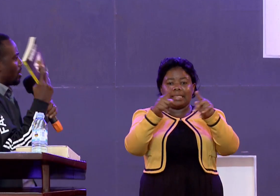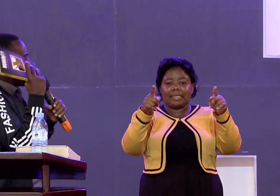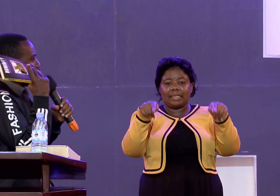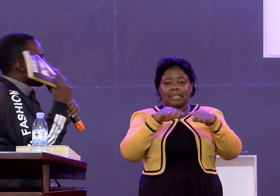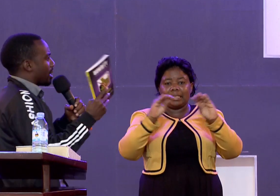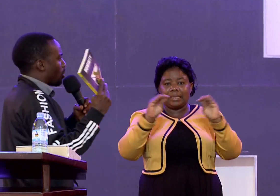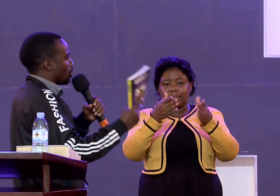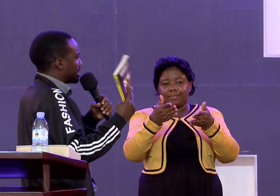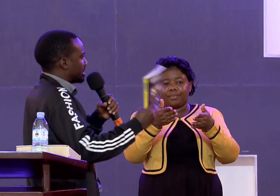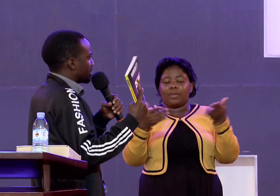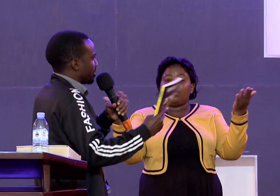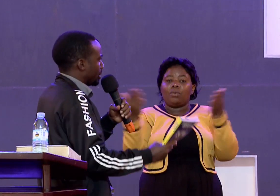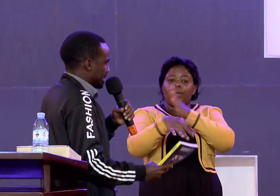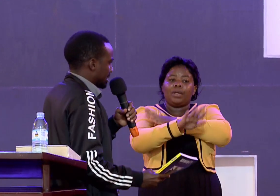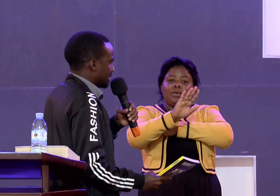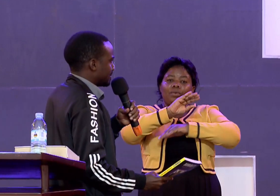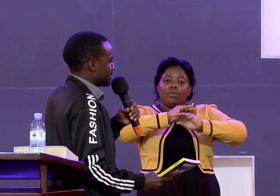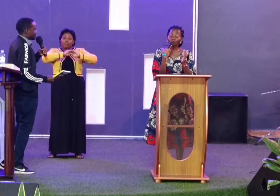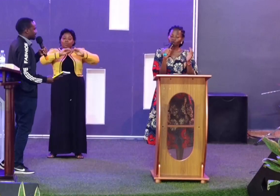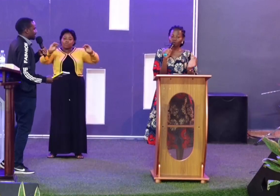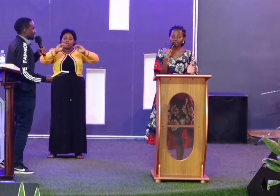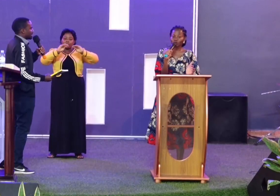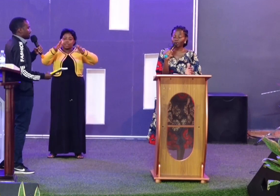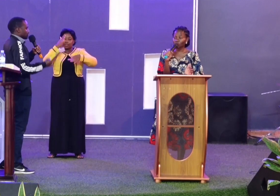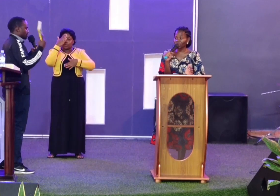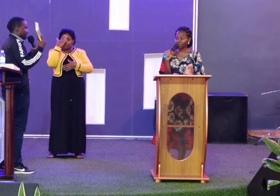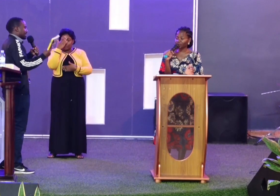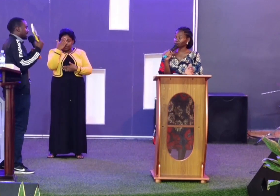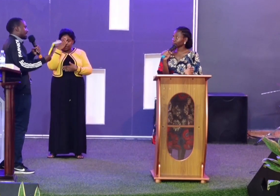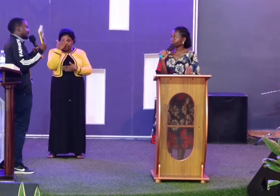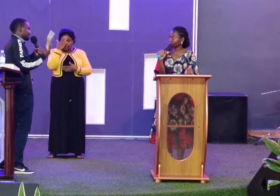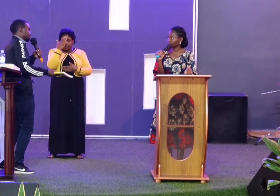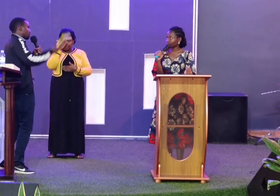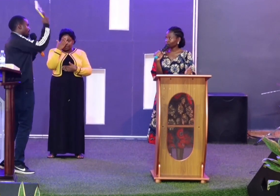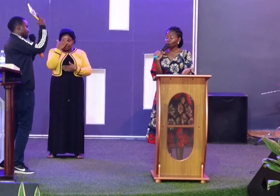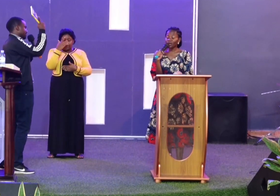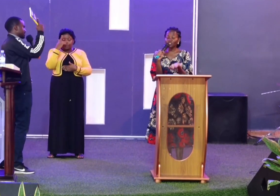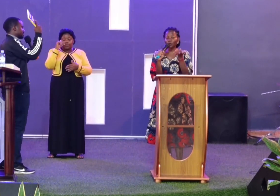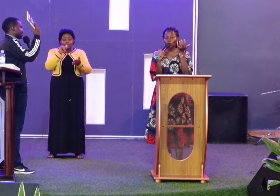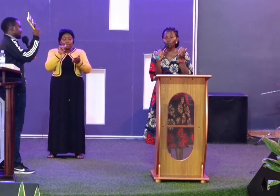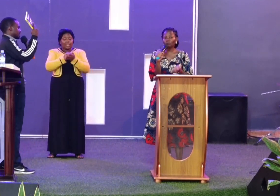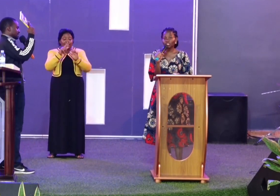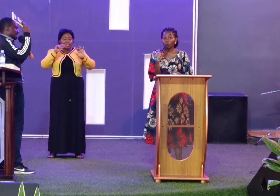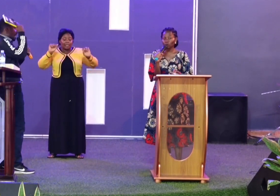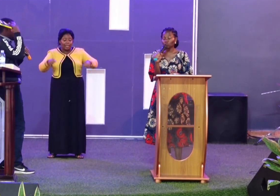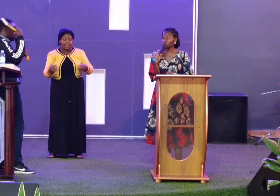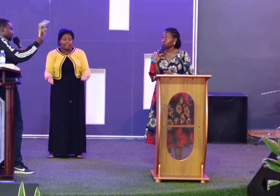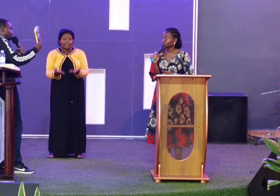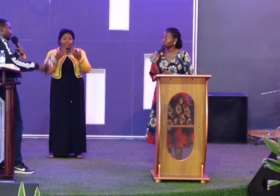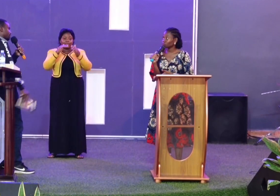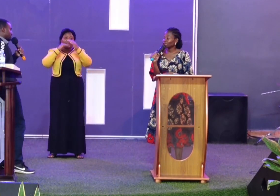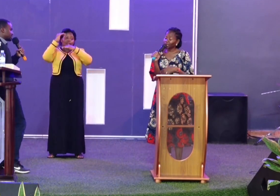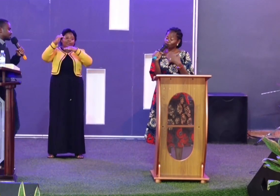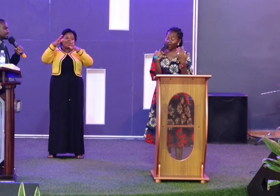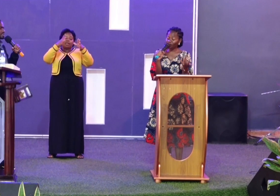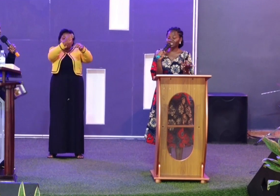class where God teaches humility so that He can lift you up and trust